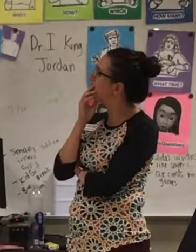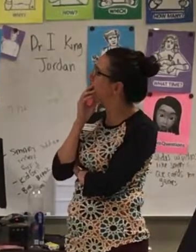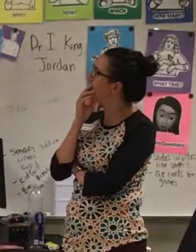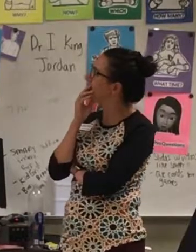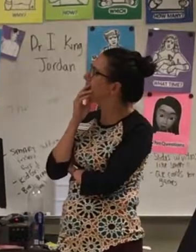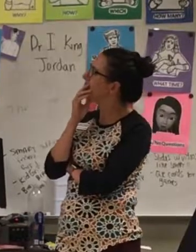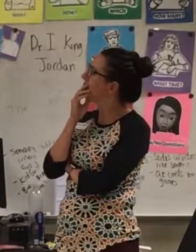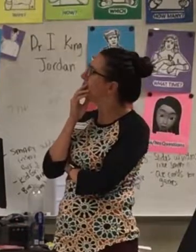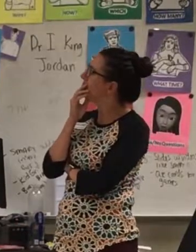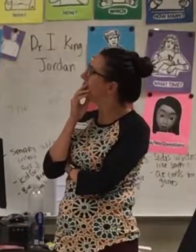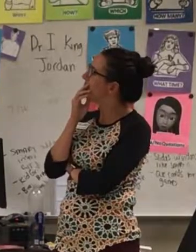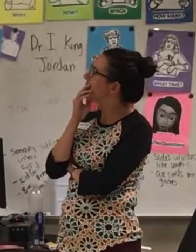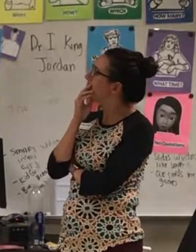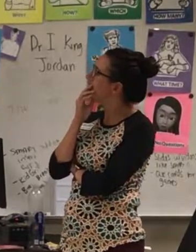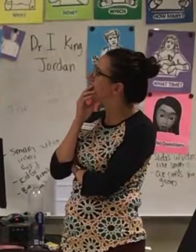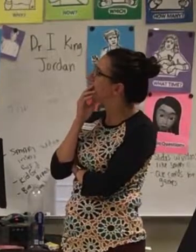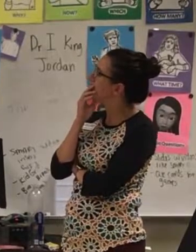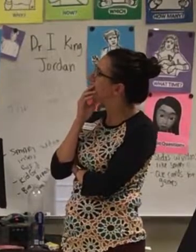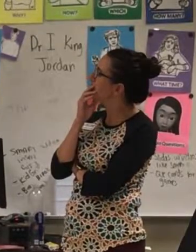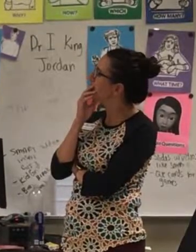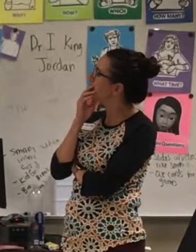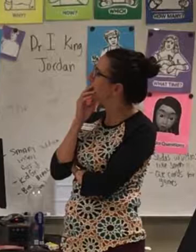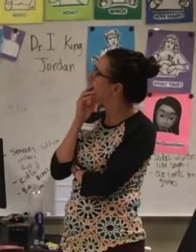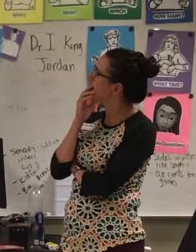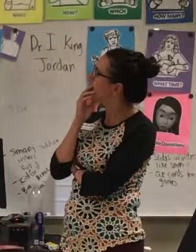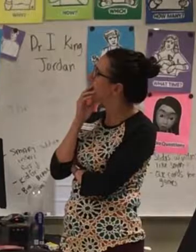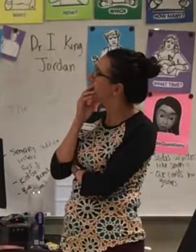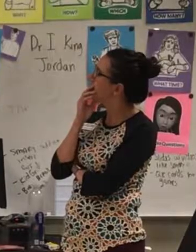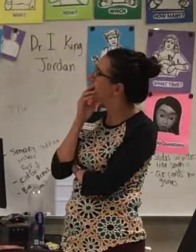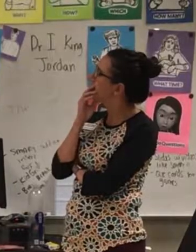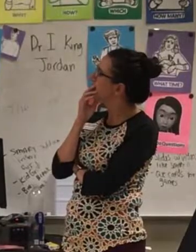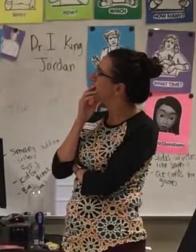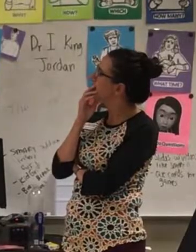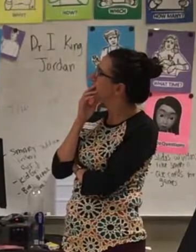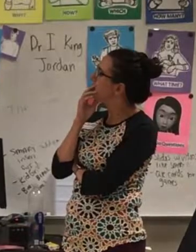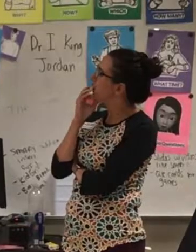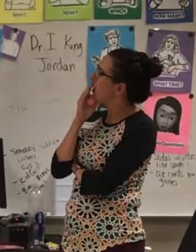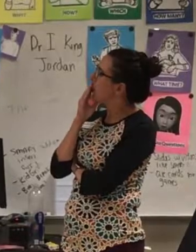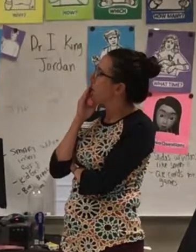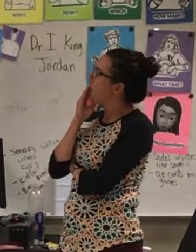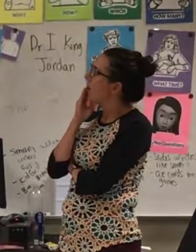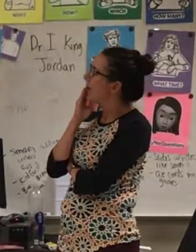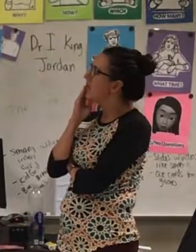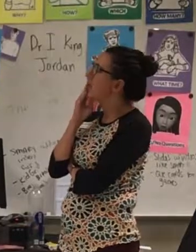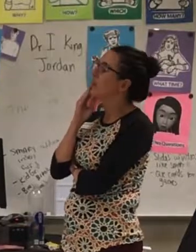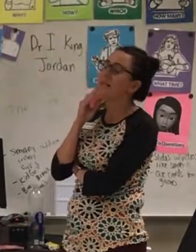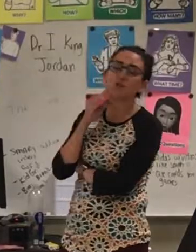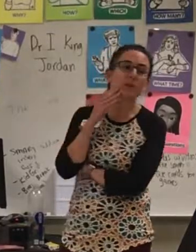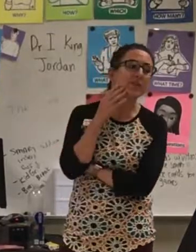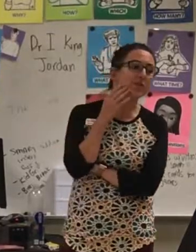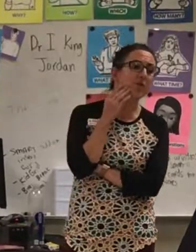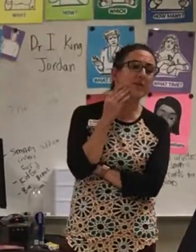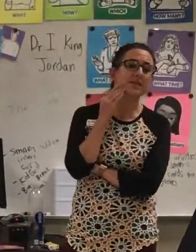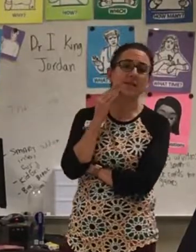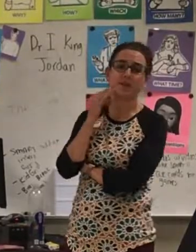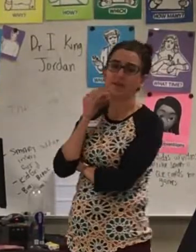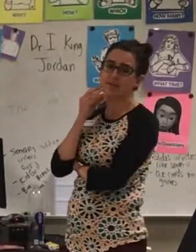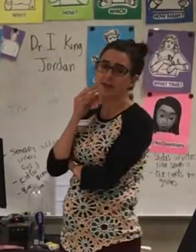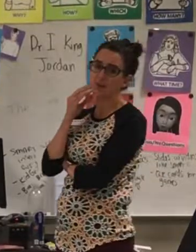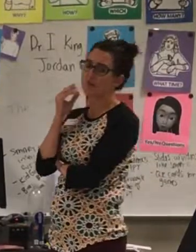try 4 and 5. No, just tell me. This is what you think right here. Okay, so let's read through it and see if it sounds,